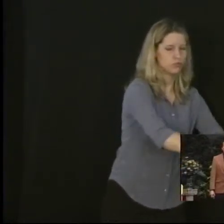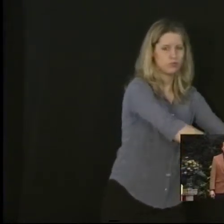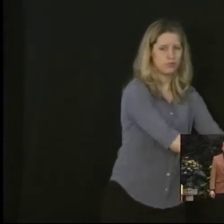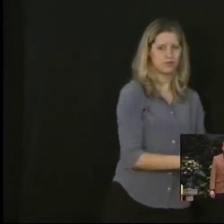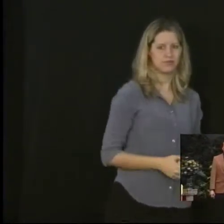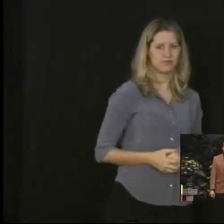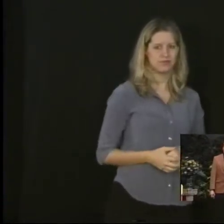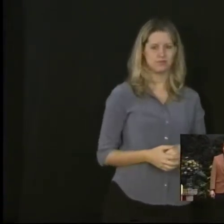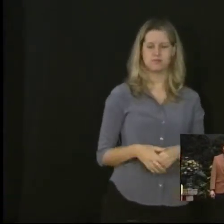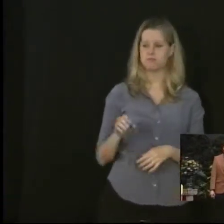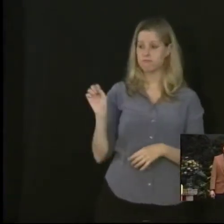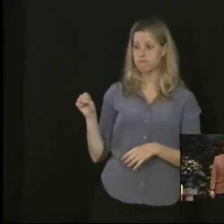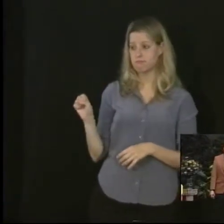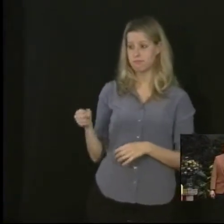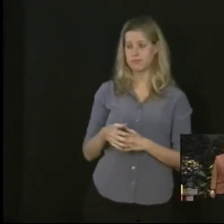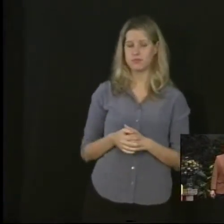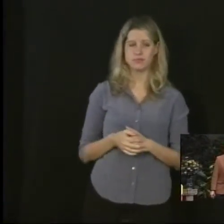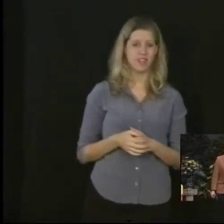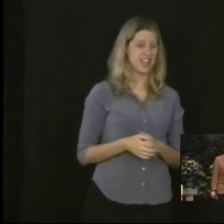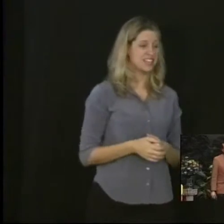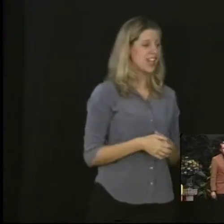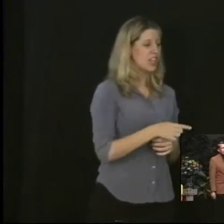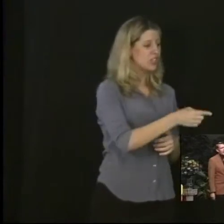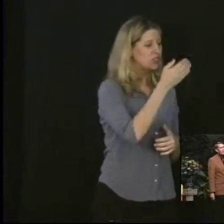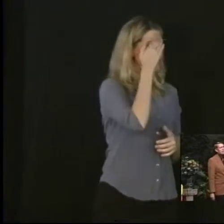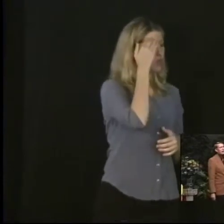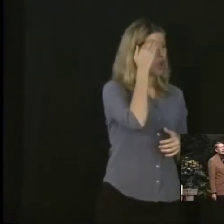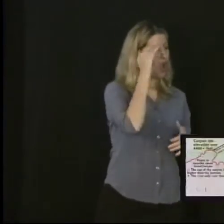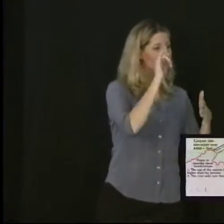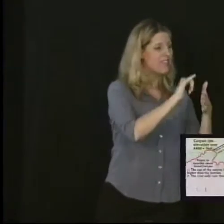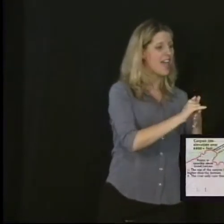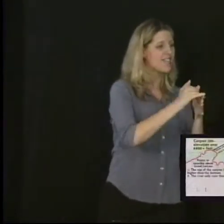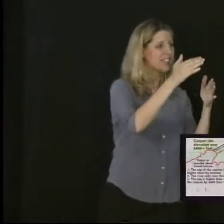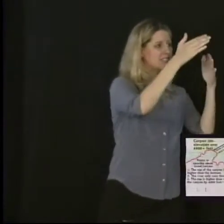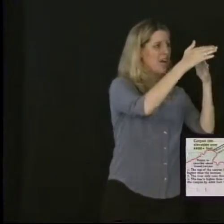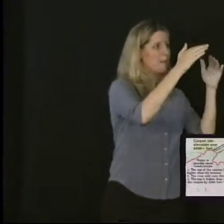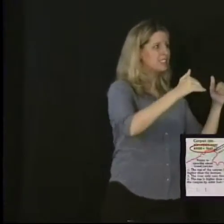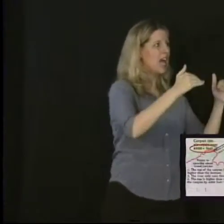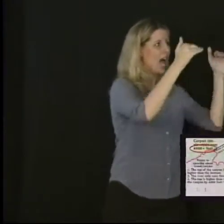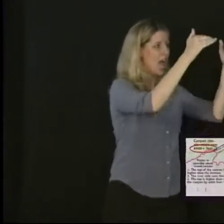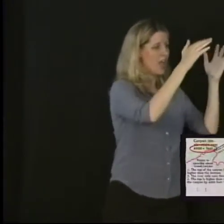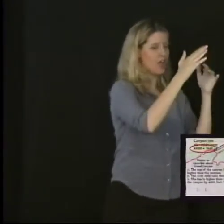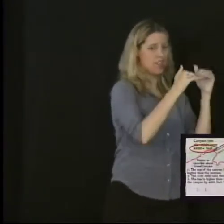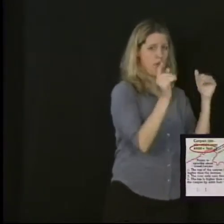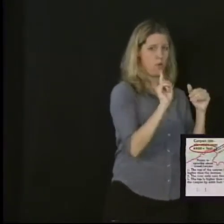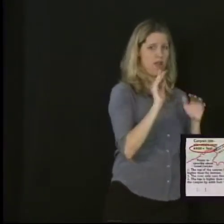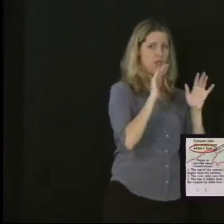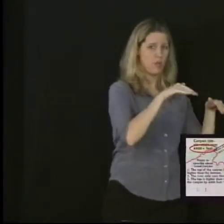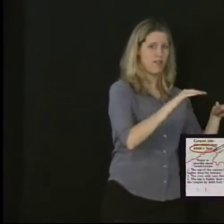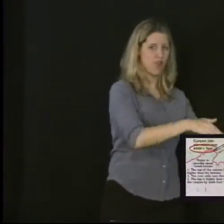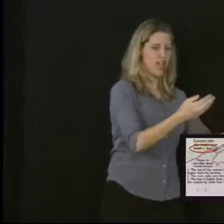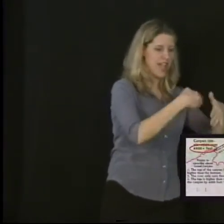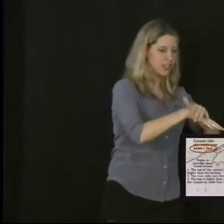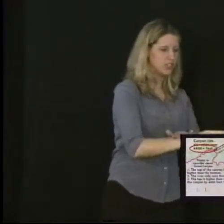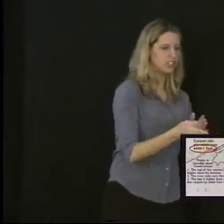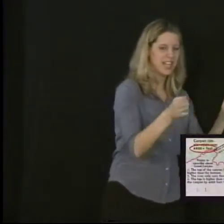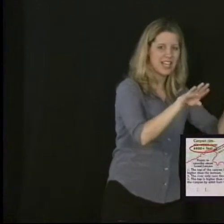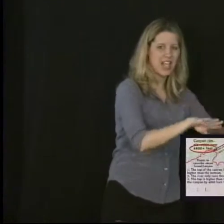He said, yes. I said, sir, did you know the top is higher than where the river enters the canyon? By over 4,000